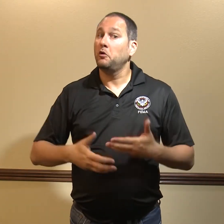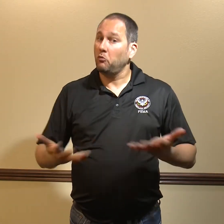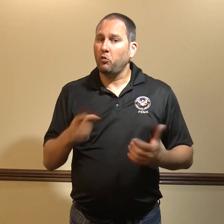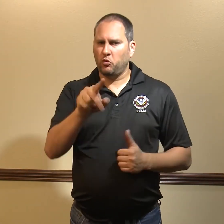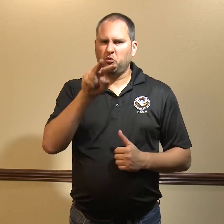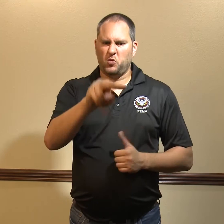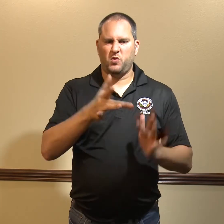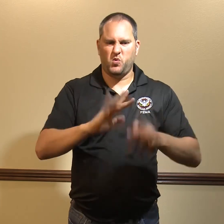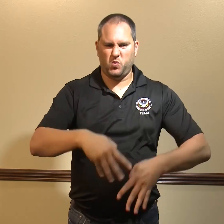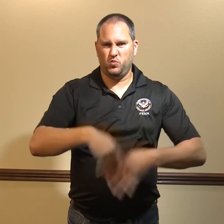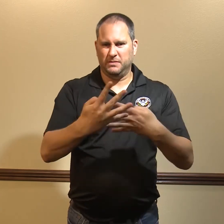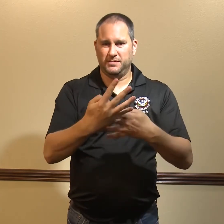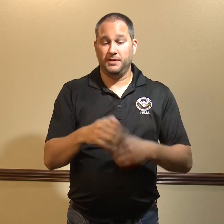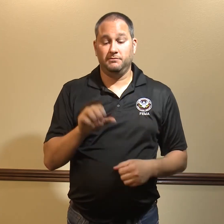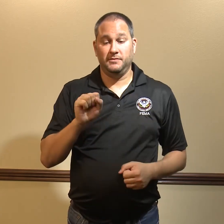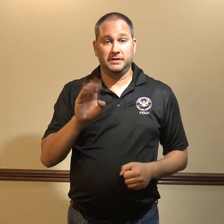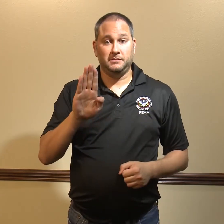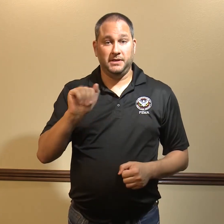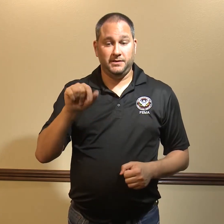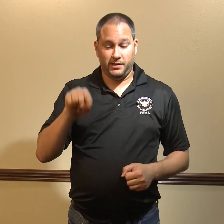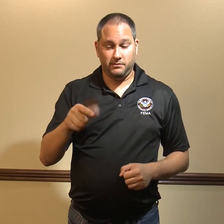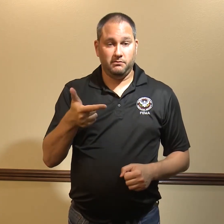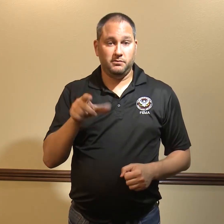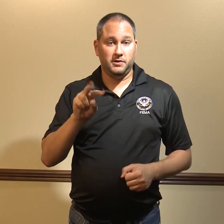or go online to